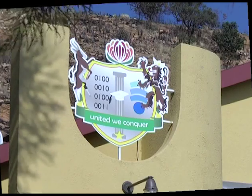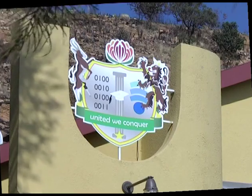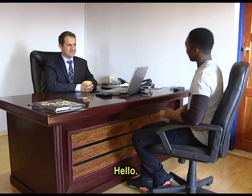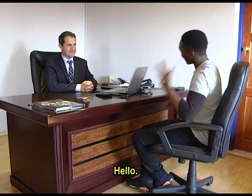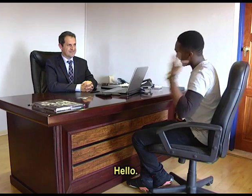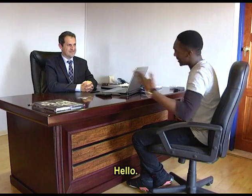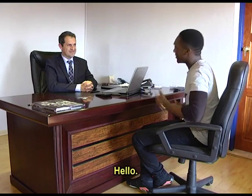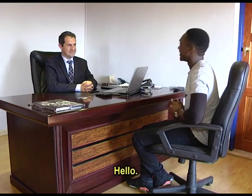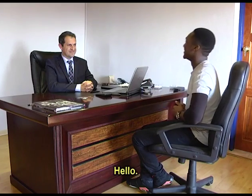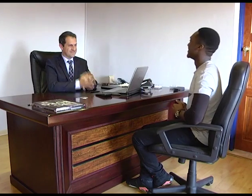Hi.